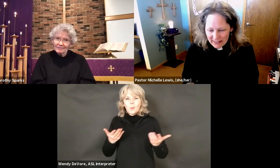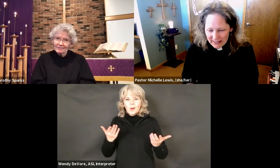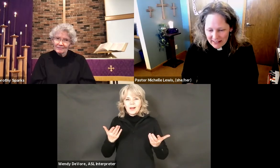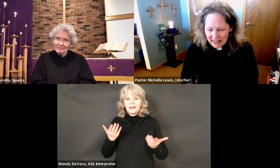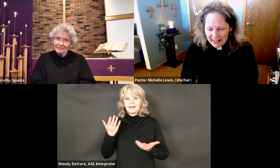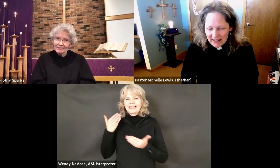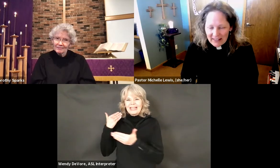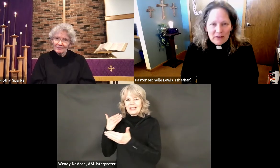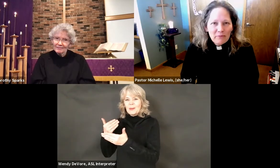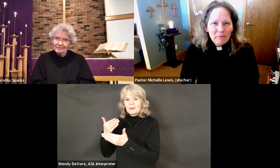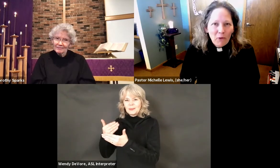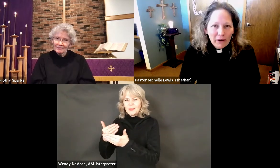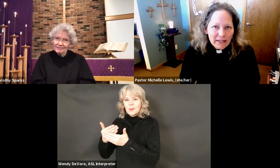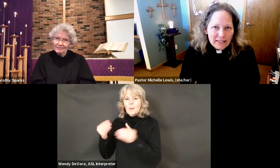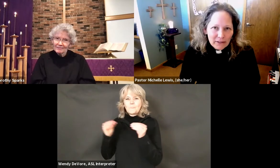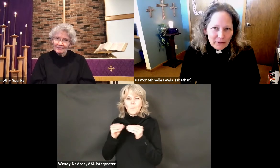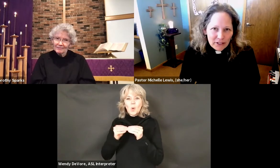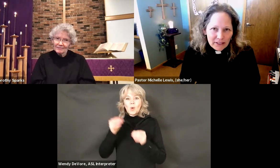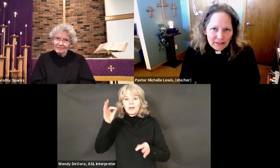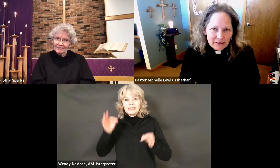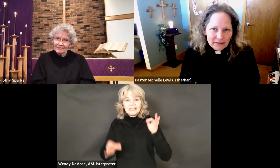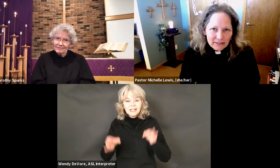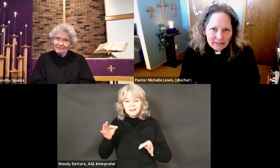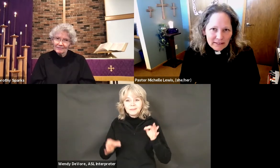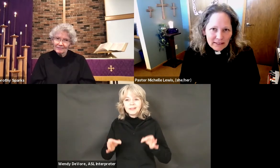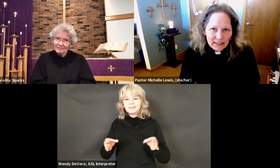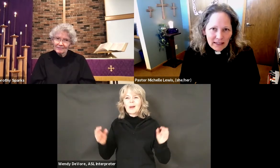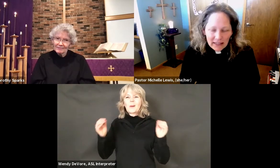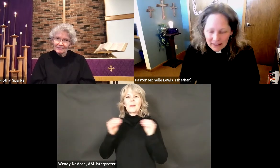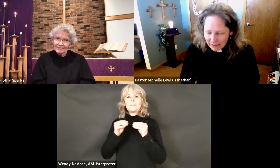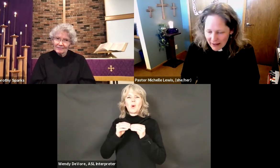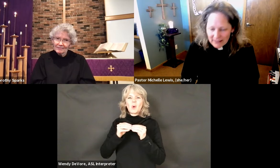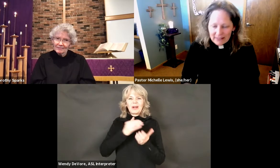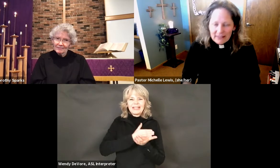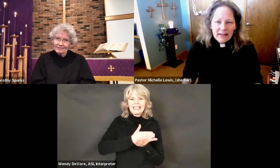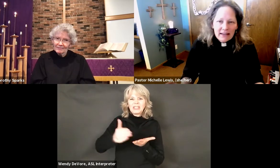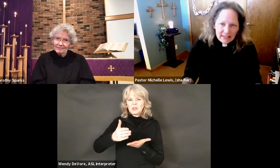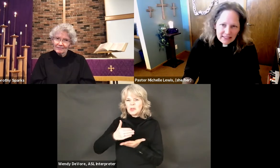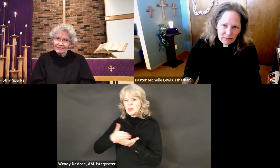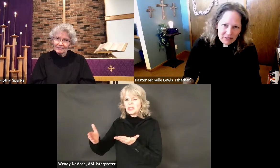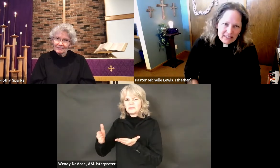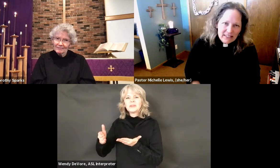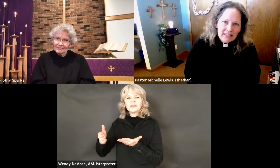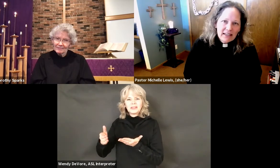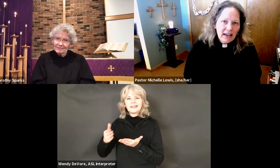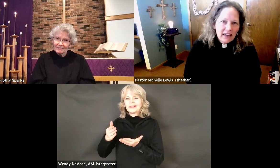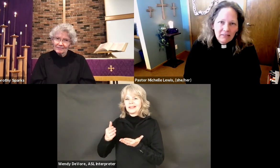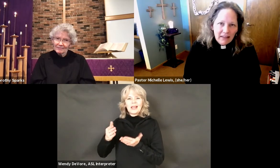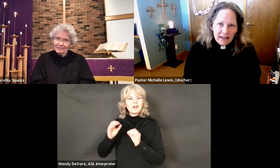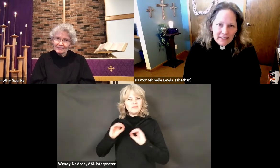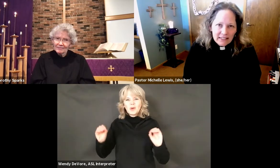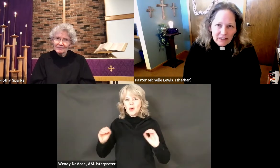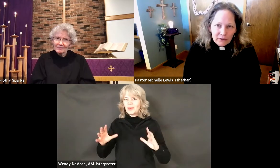judgment, more exclusion, and less acceptance